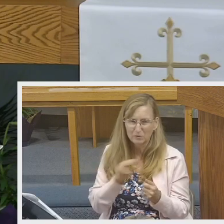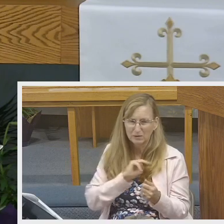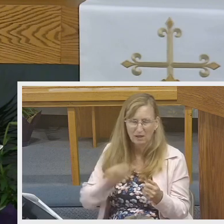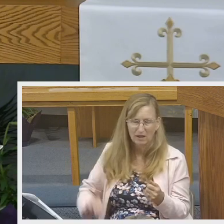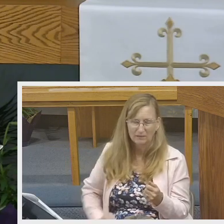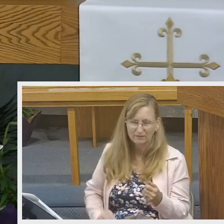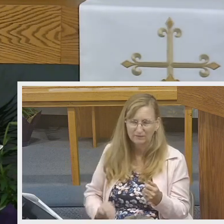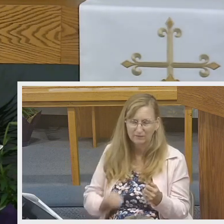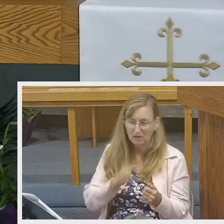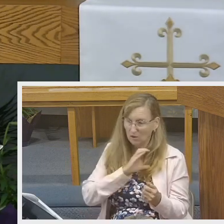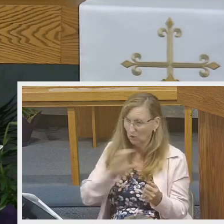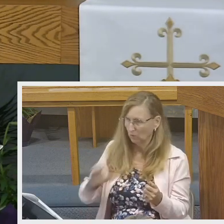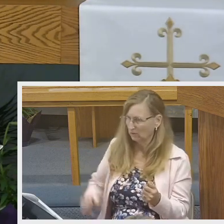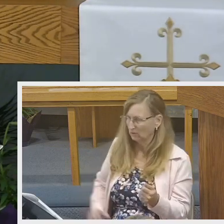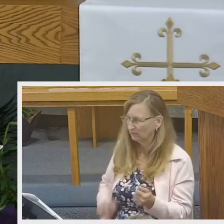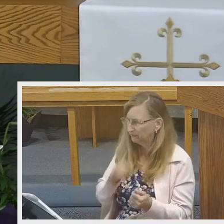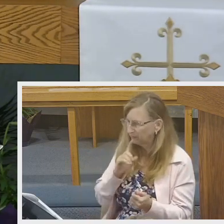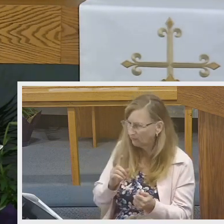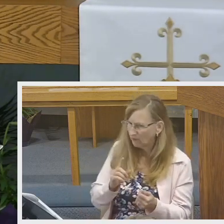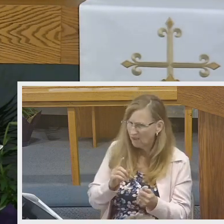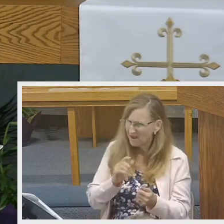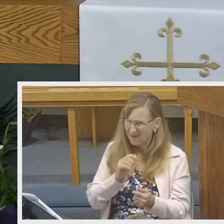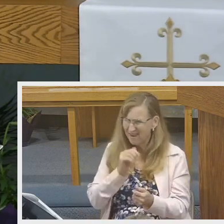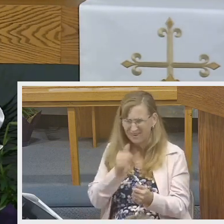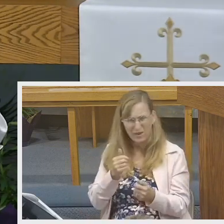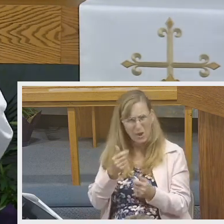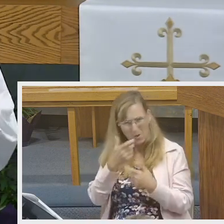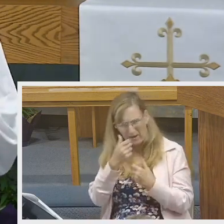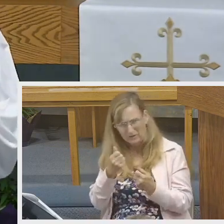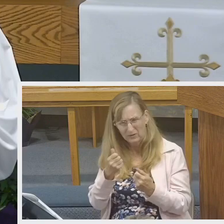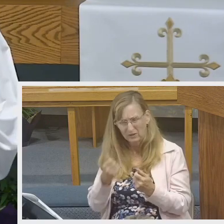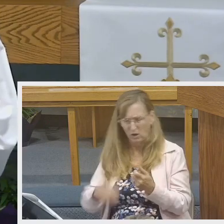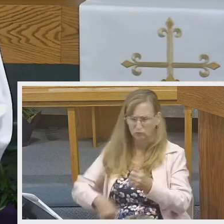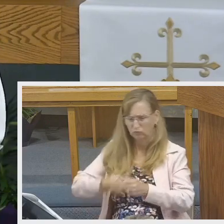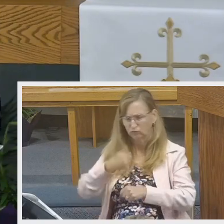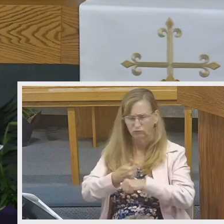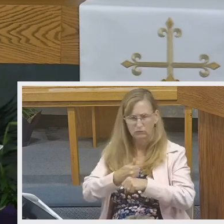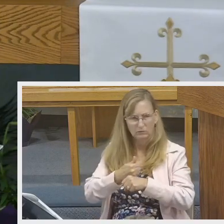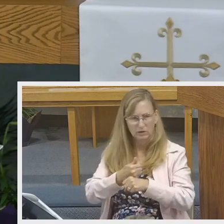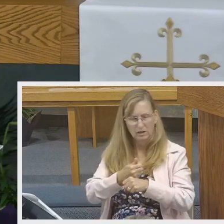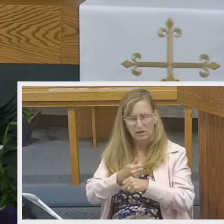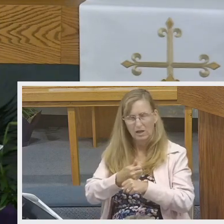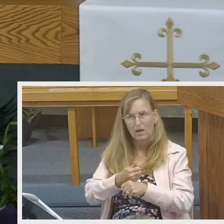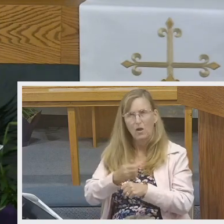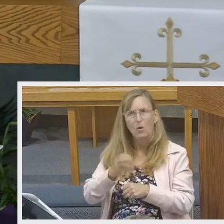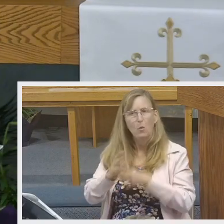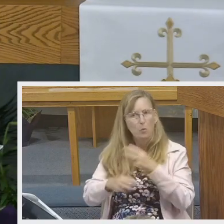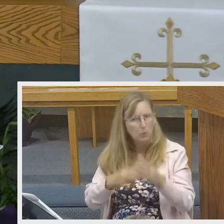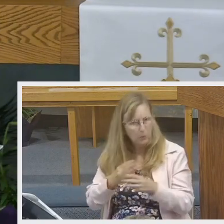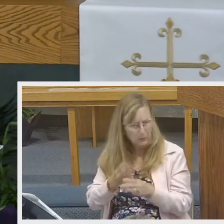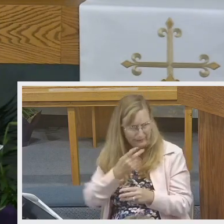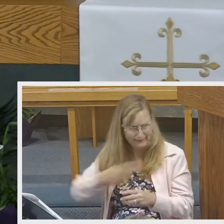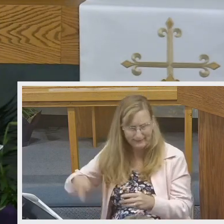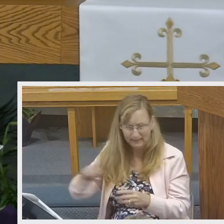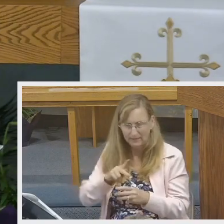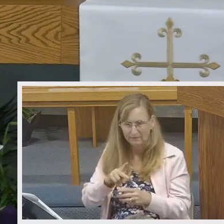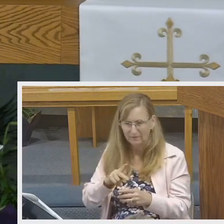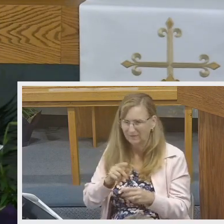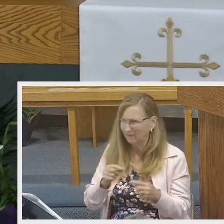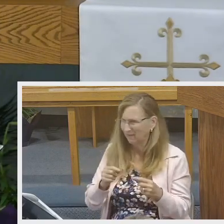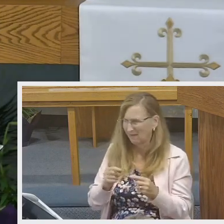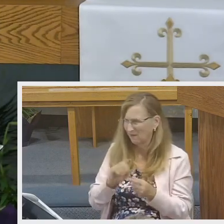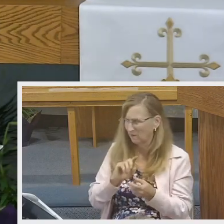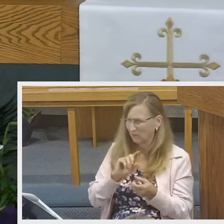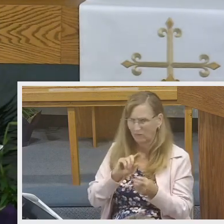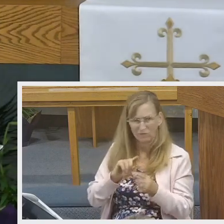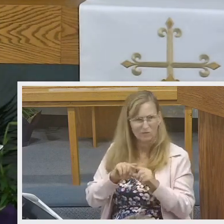no interest in establishing some kind of a worldly political kingdom. In fact, he said the opposite. He said that they should